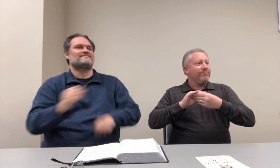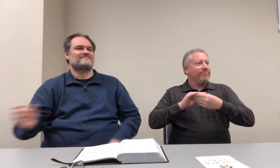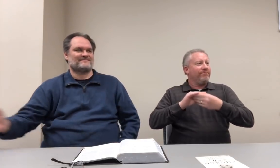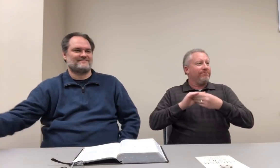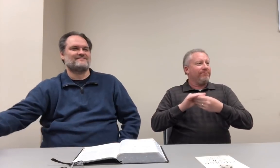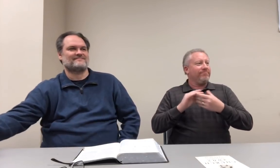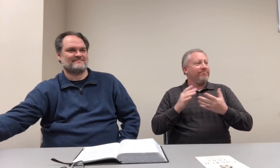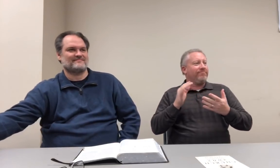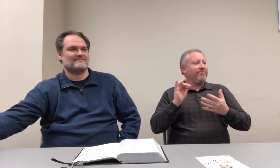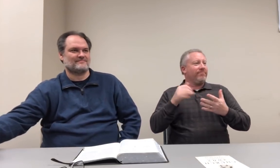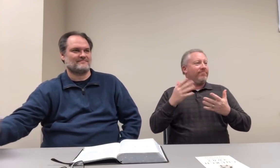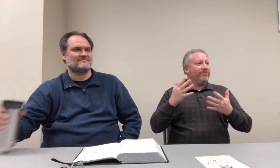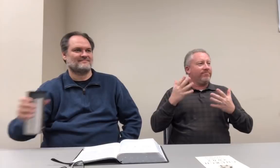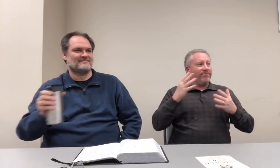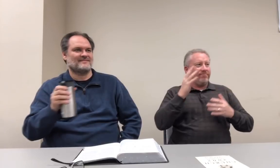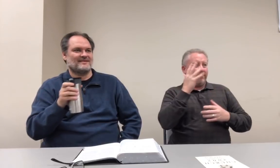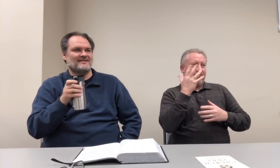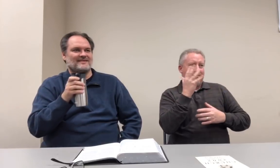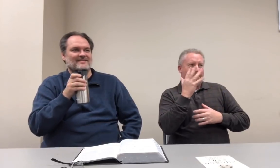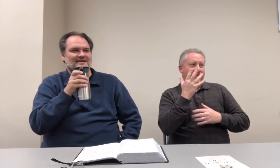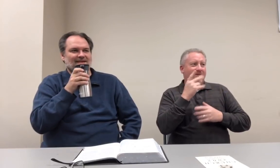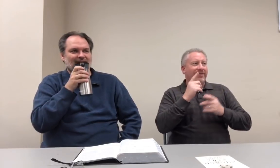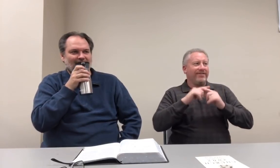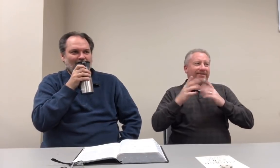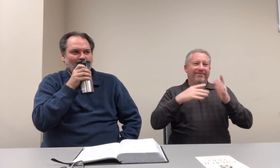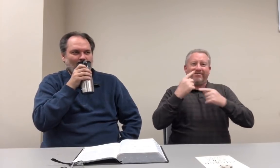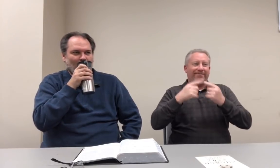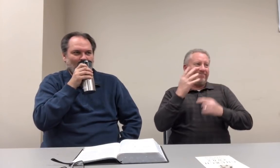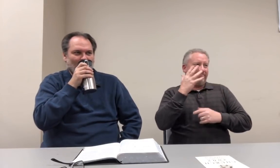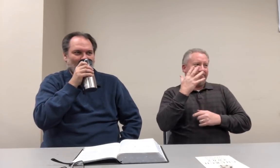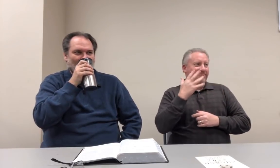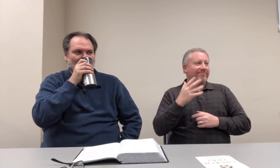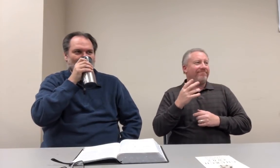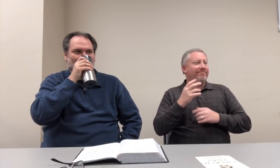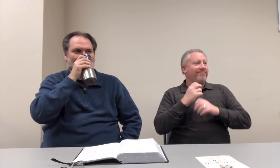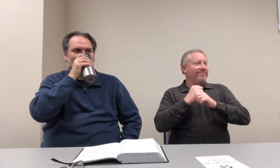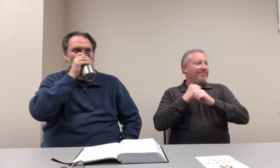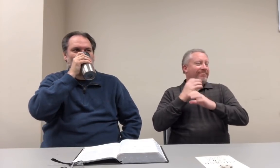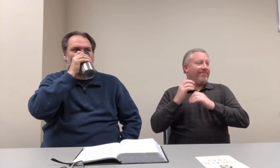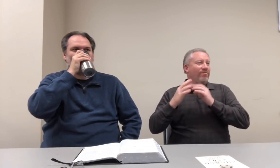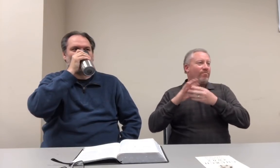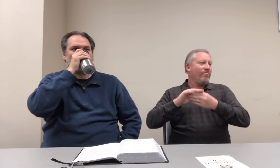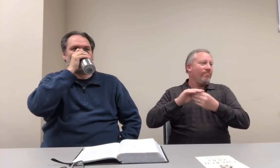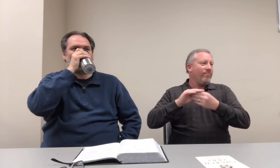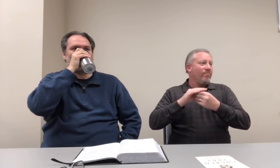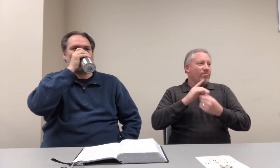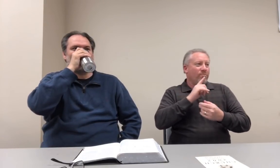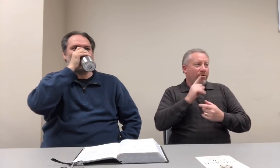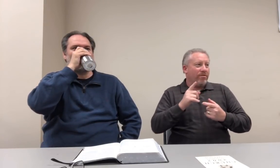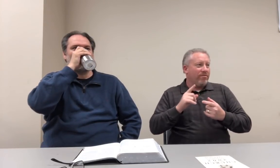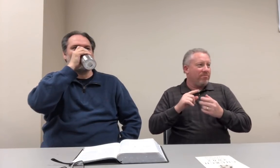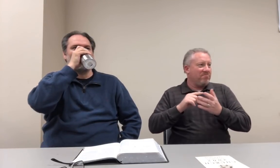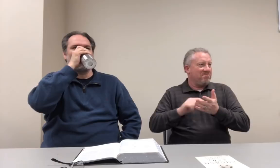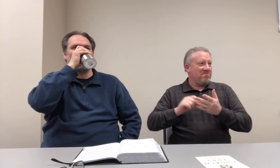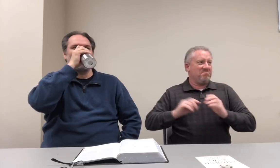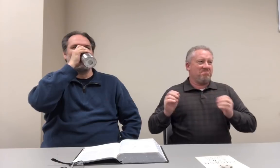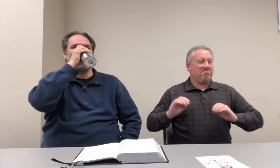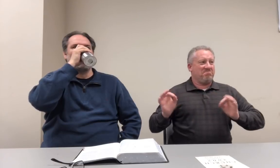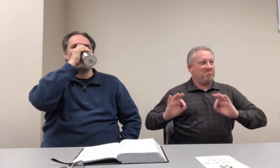glory was manifest in a new way, but if any change or newness that we see is just on our side, right? We see it as change, but